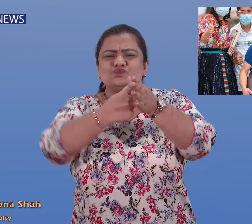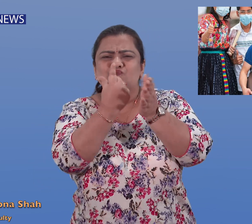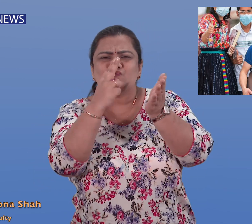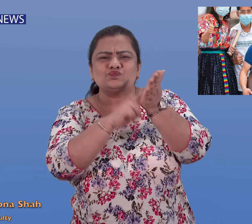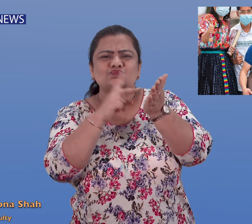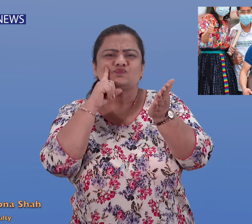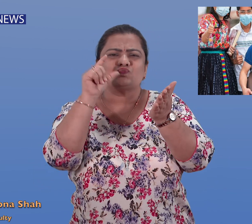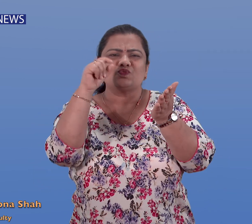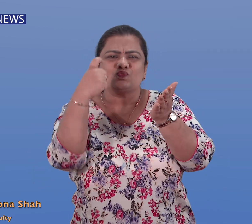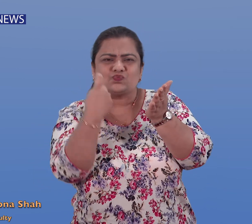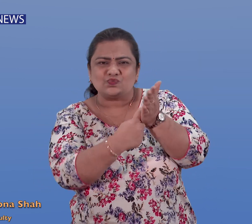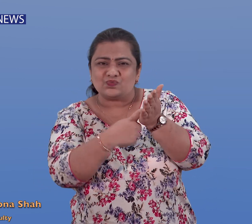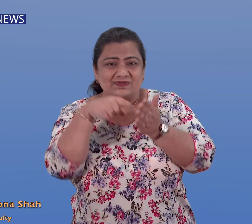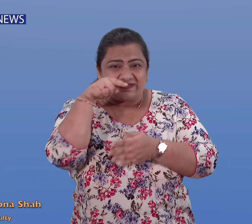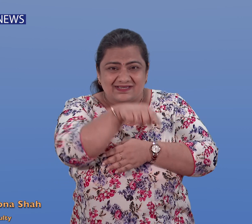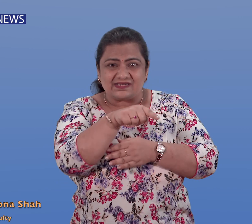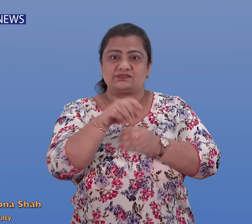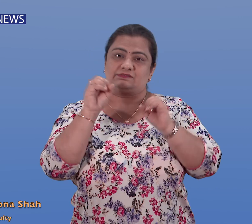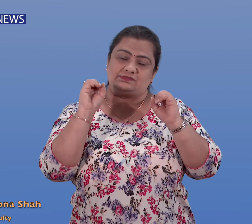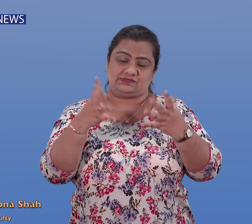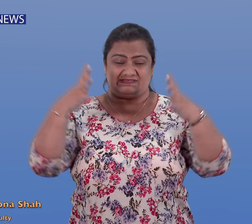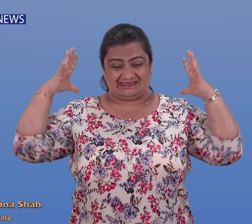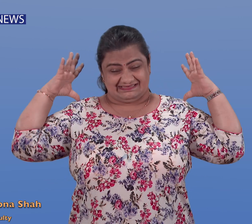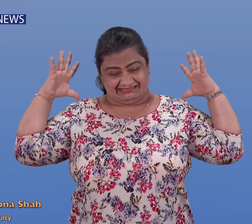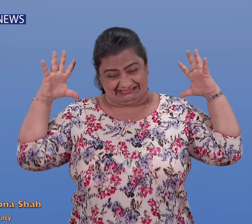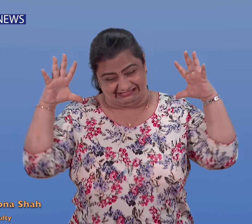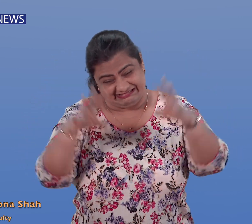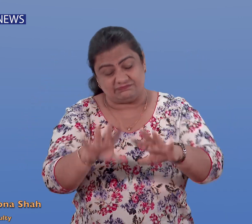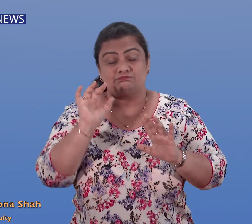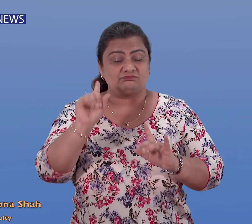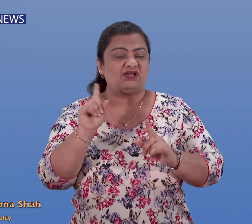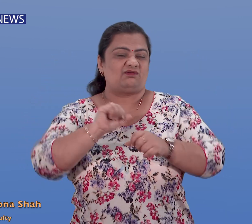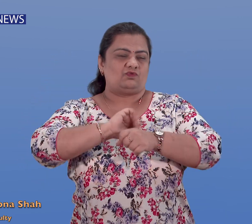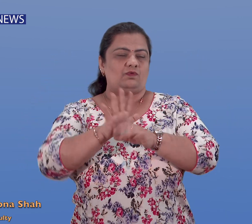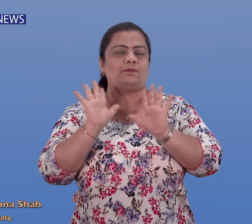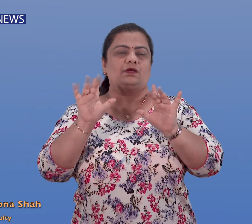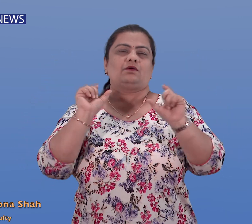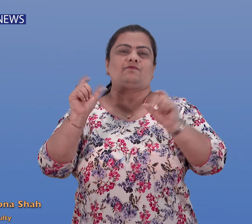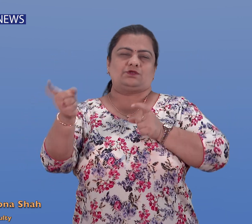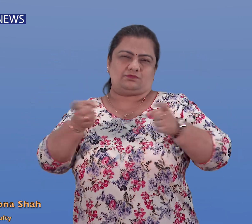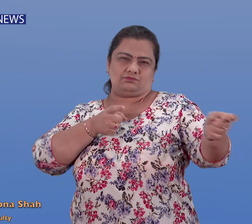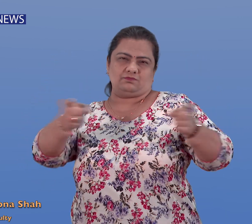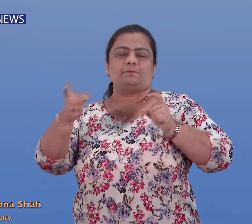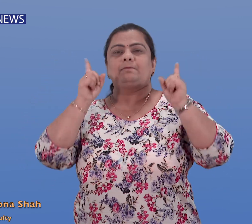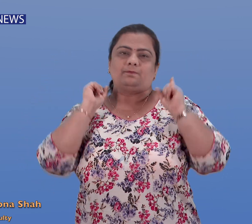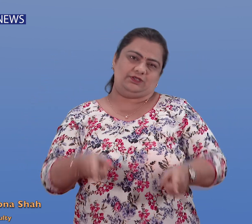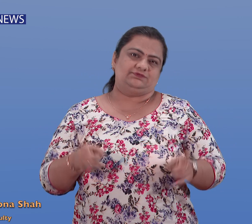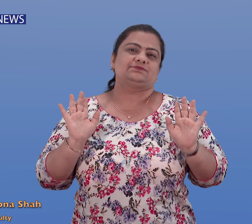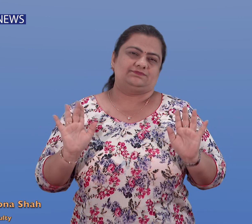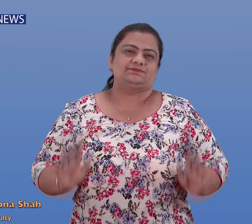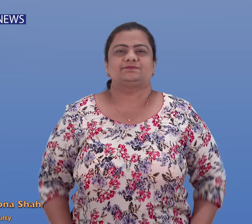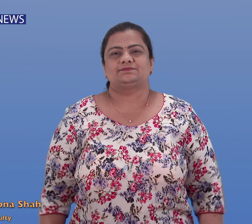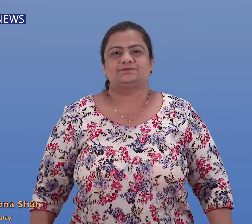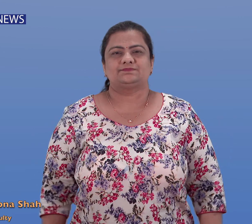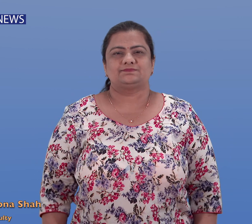for final year students will be reviewed. Precautions that are to be adopted to handle greater crowds with the arrival of